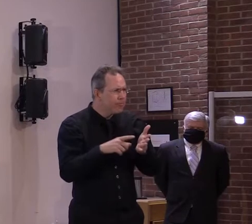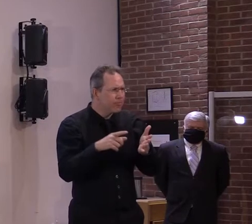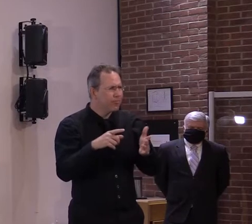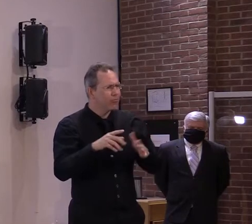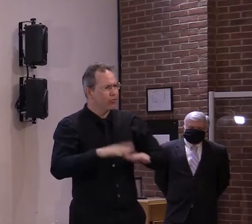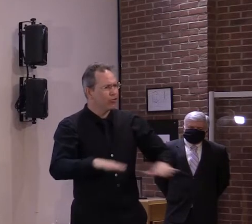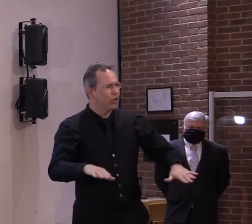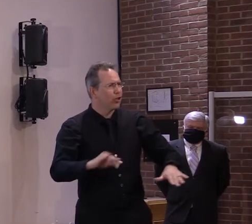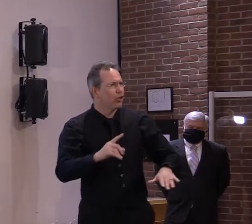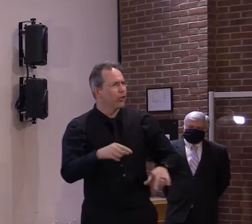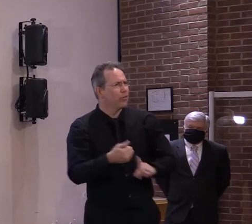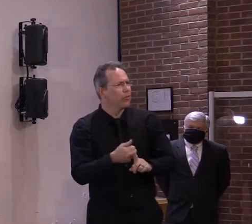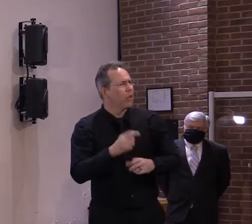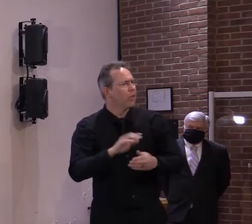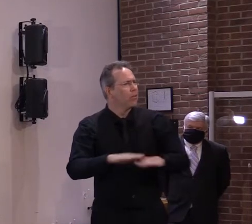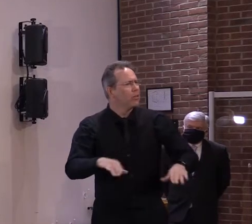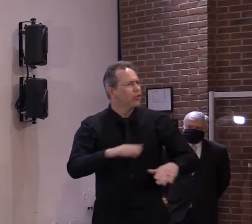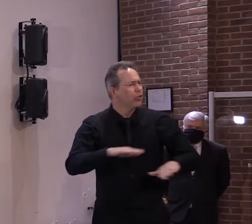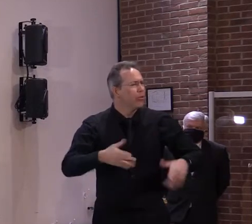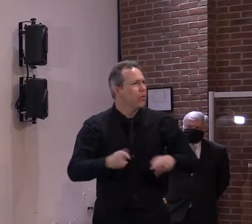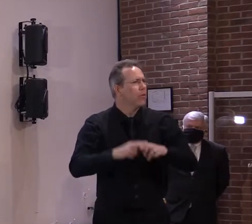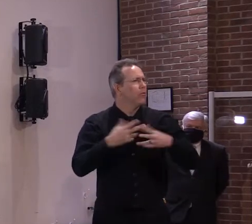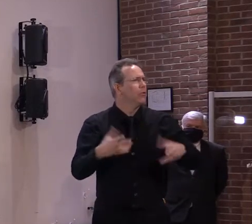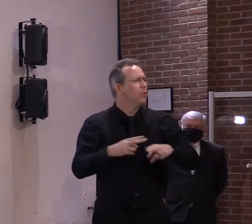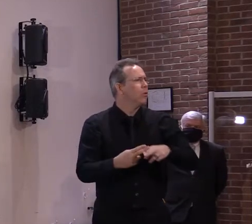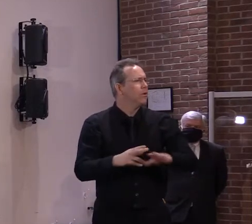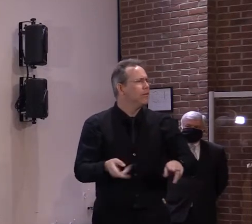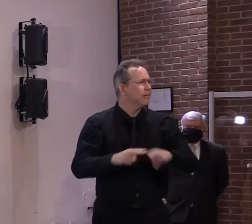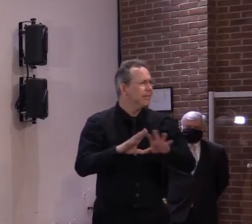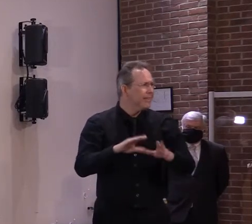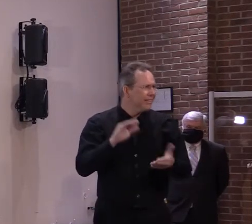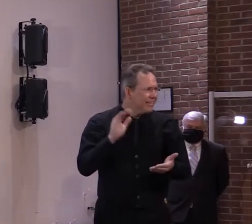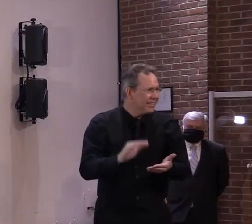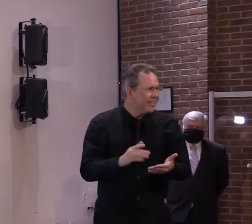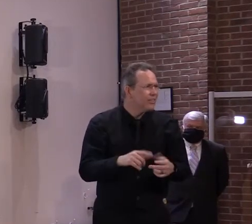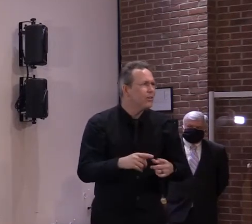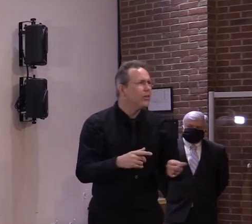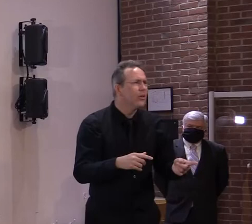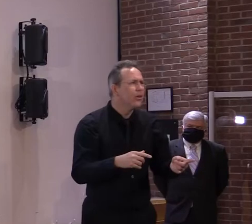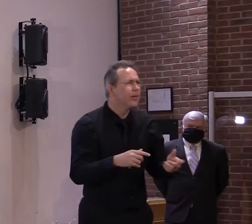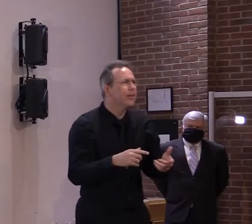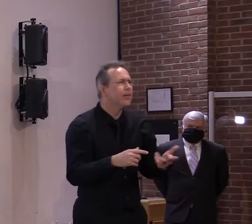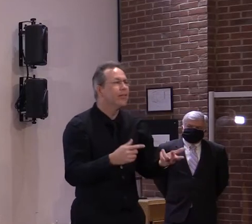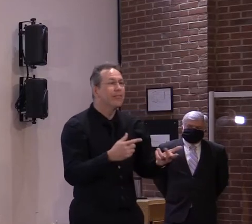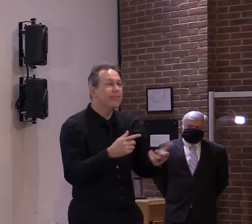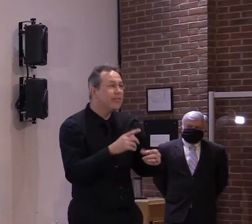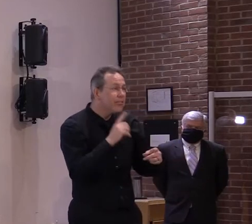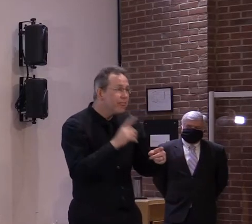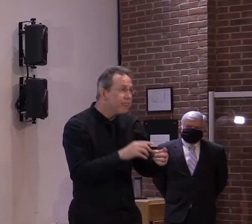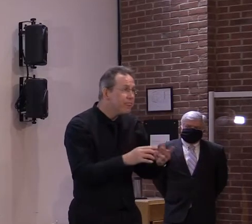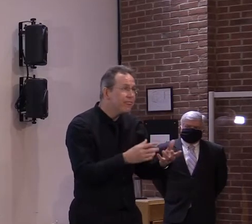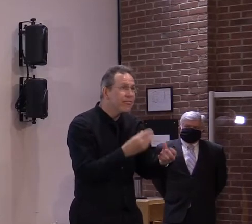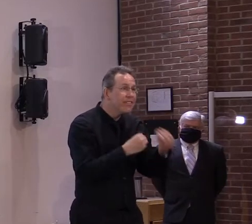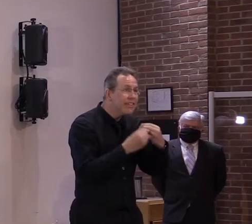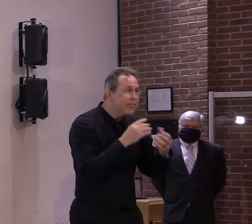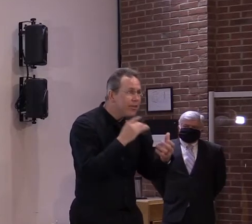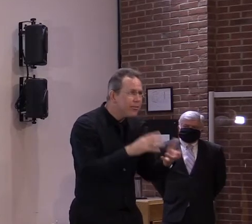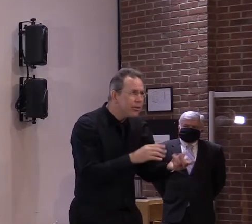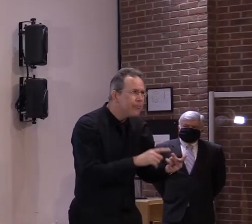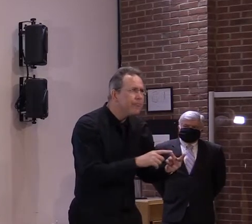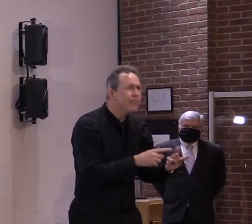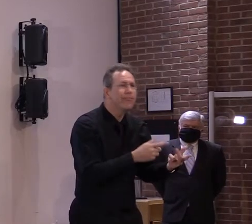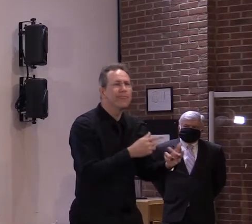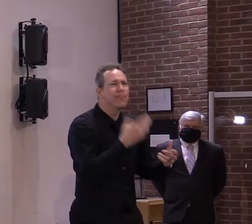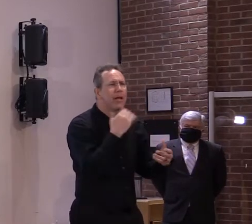3-4-50, the three adverse behaviors, which is physical inactivity, poor nutrition or tobacco use that lead to the